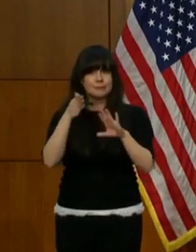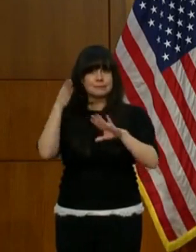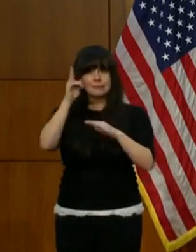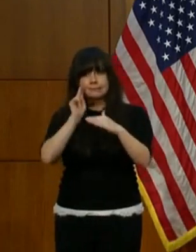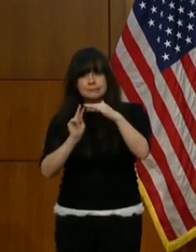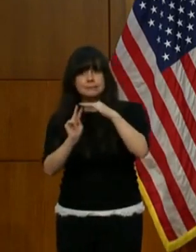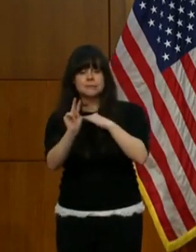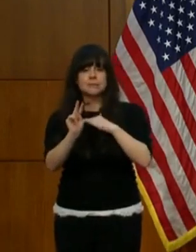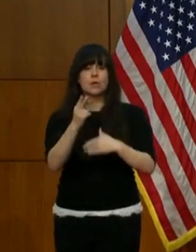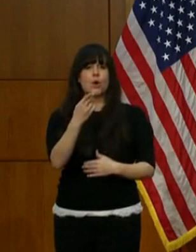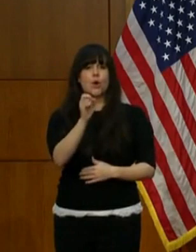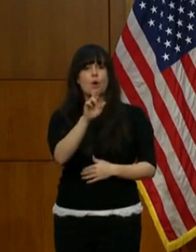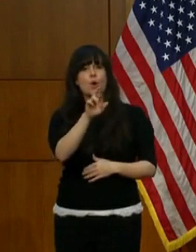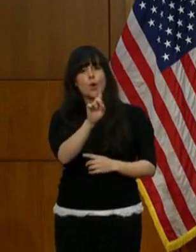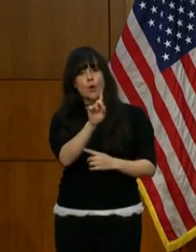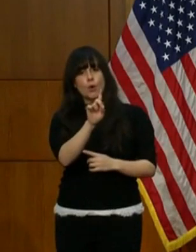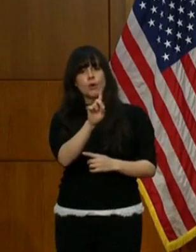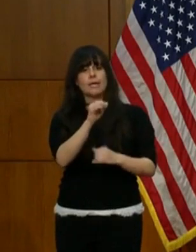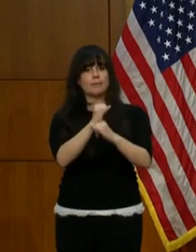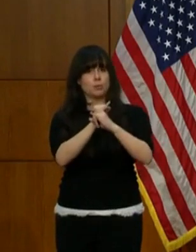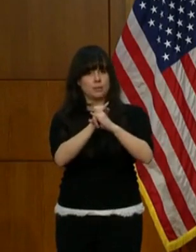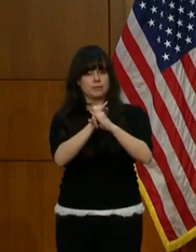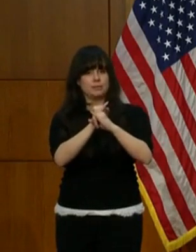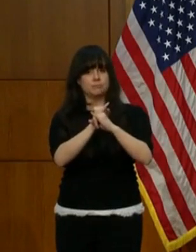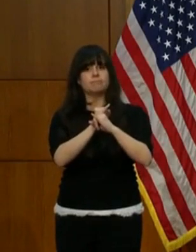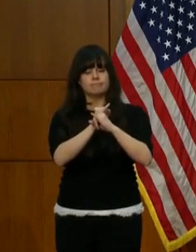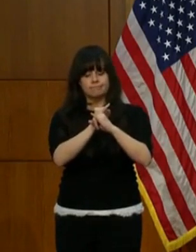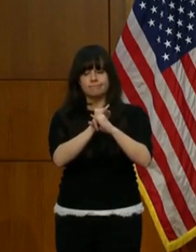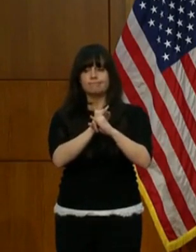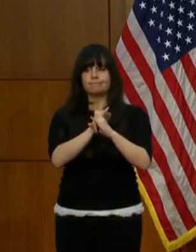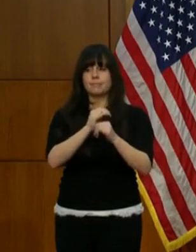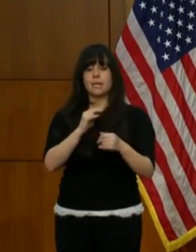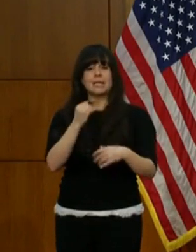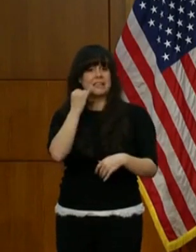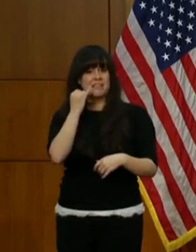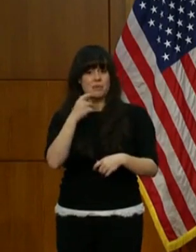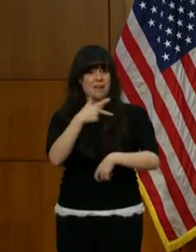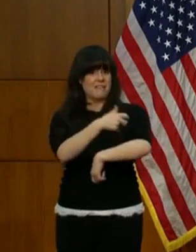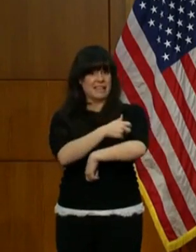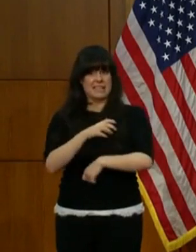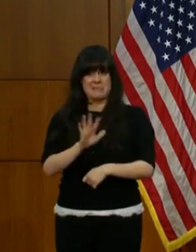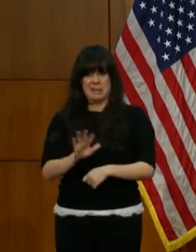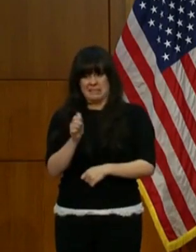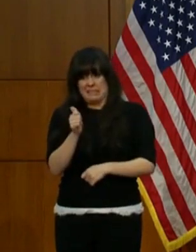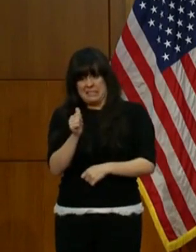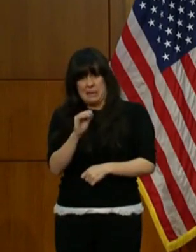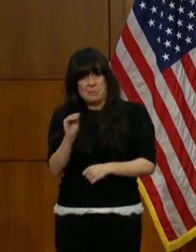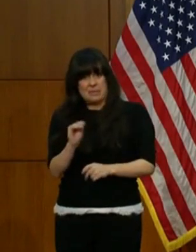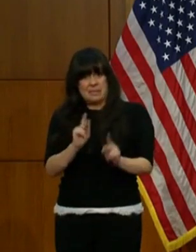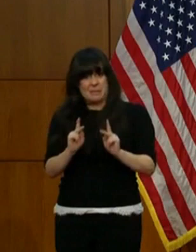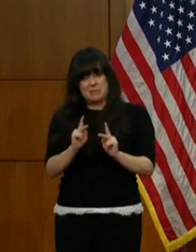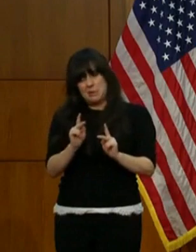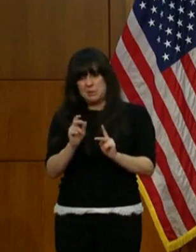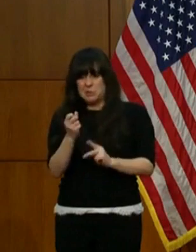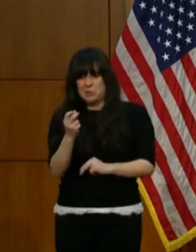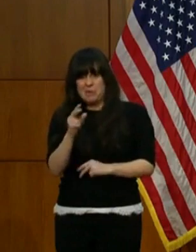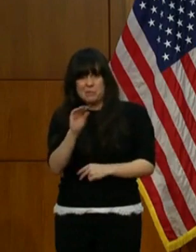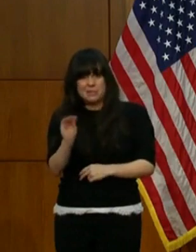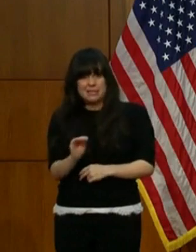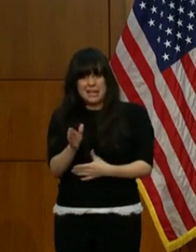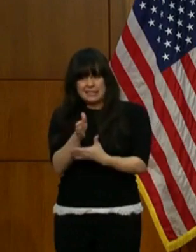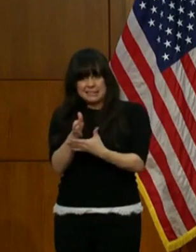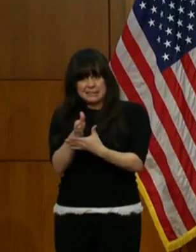call herd immunity. And just the fact that we've vaccinated a little bit over 10%, 12% of our